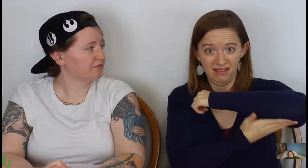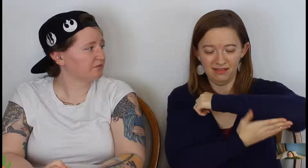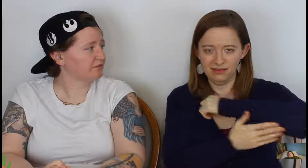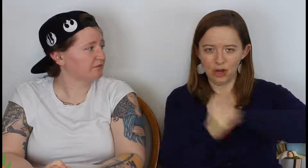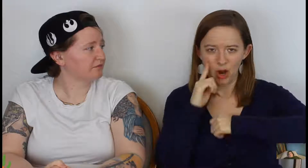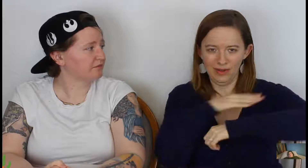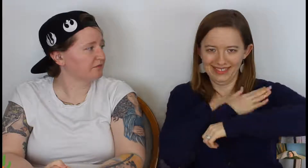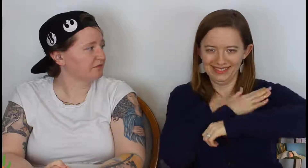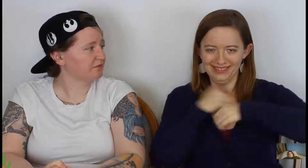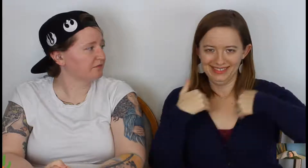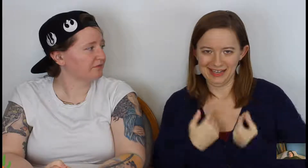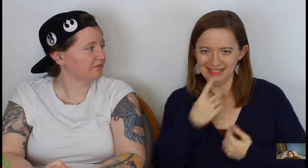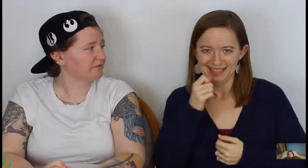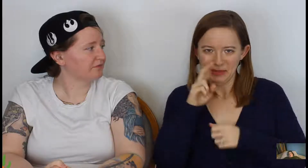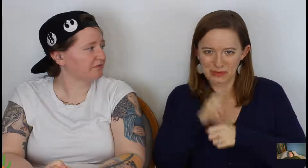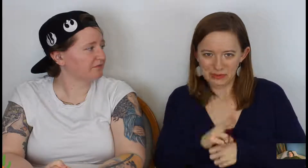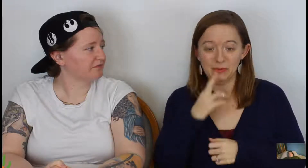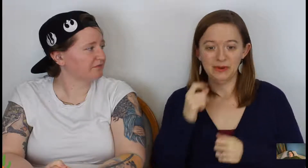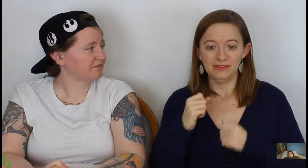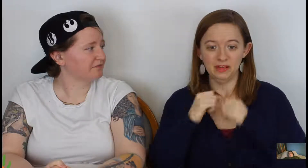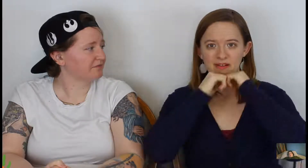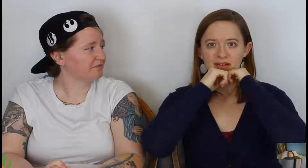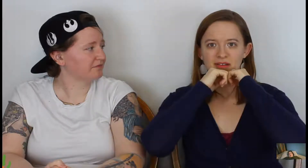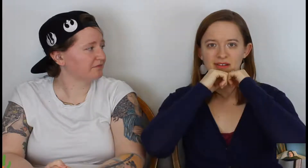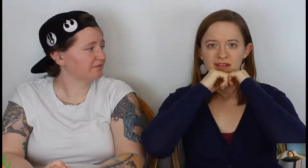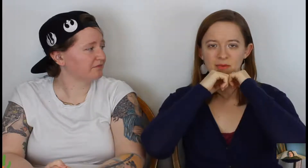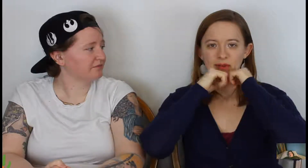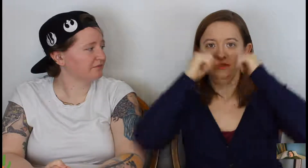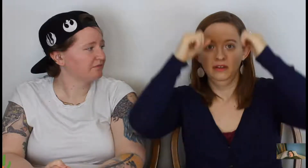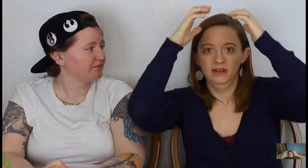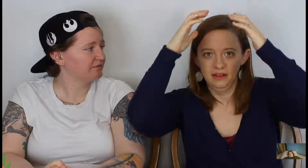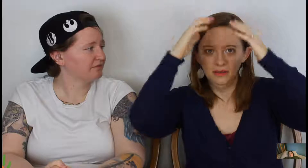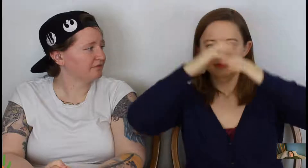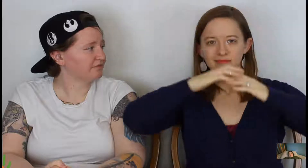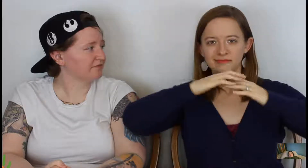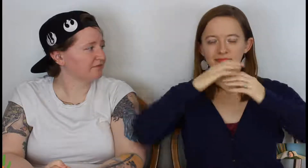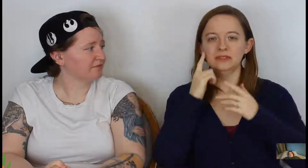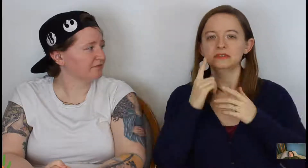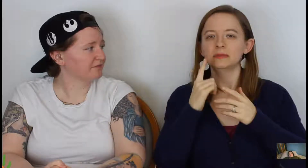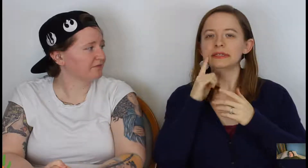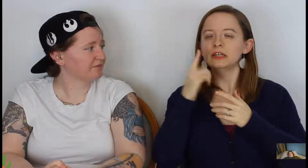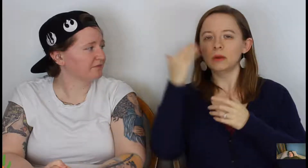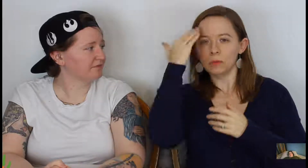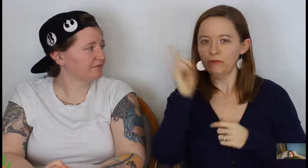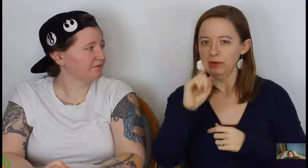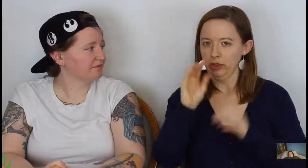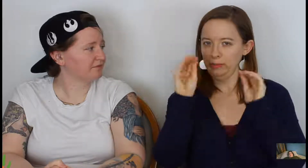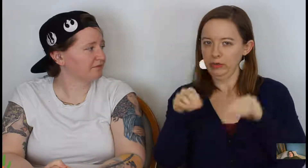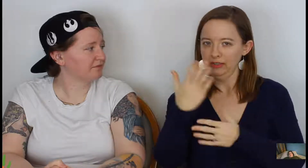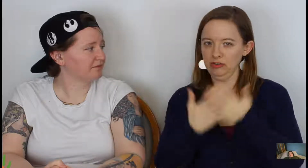If you're signing, your arms are here all the time, and they're gonna get tired because you're not used to it. But if it's here, up here,